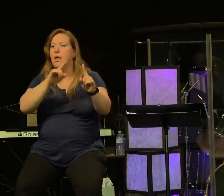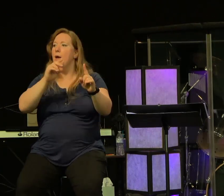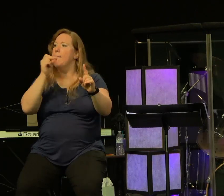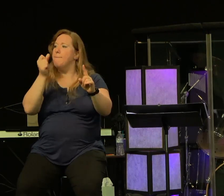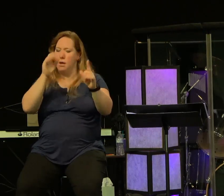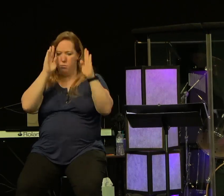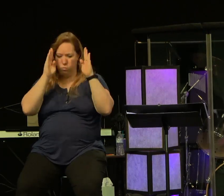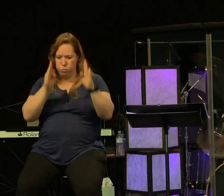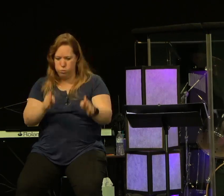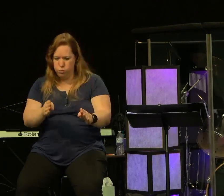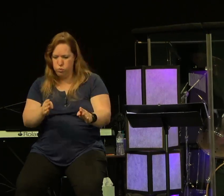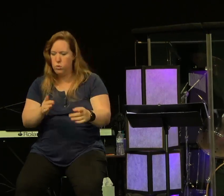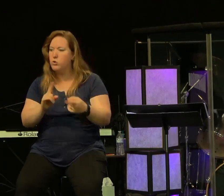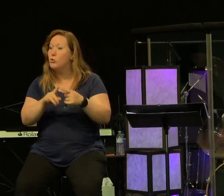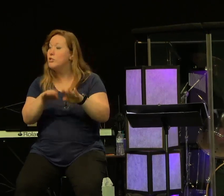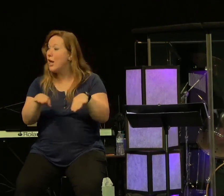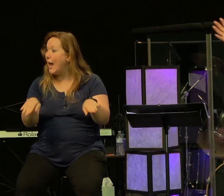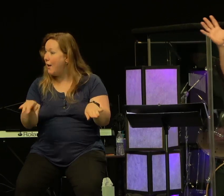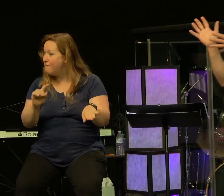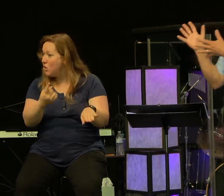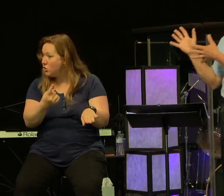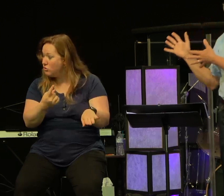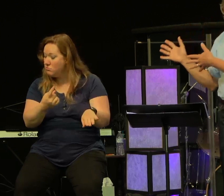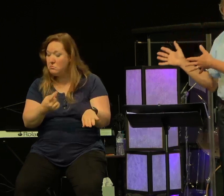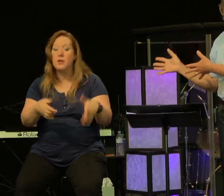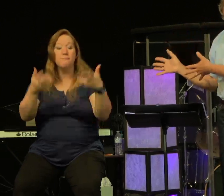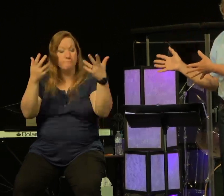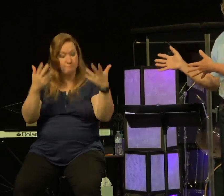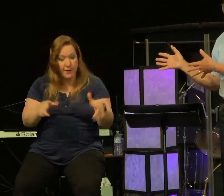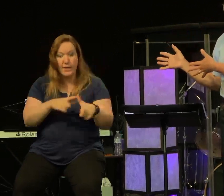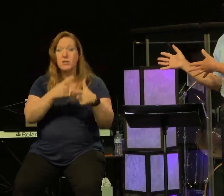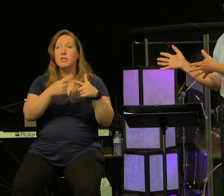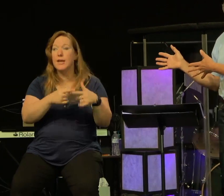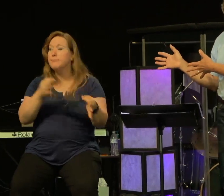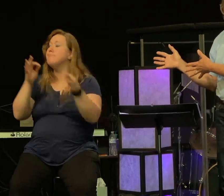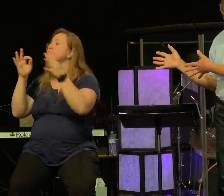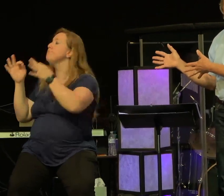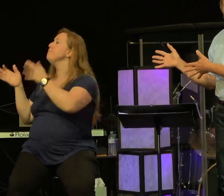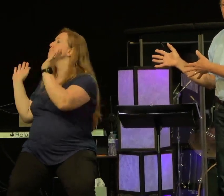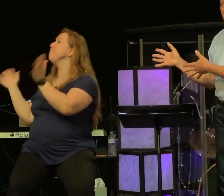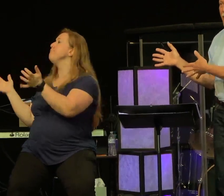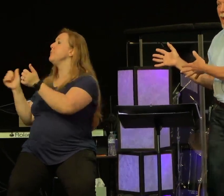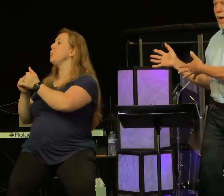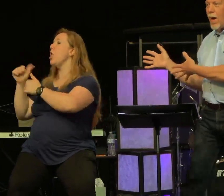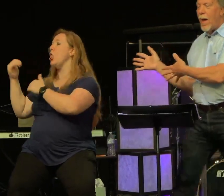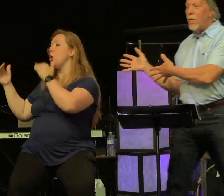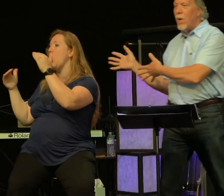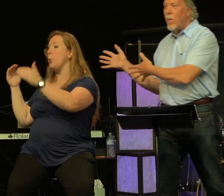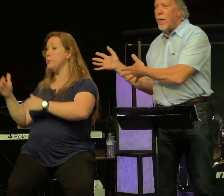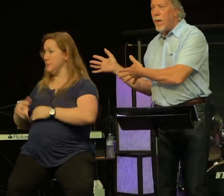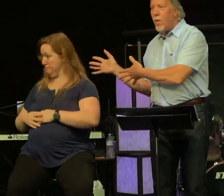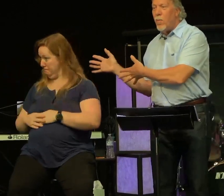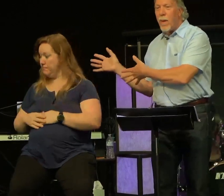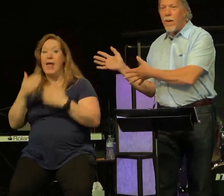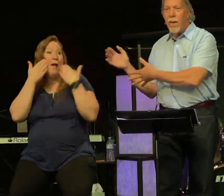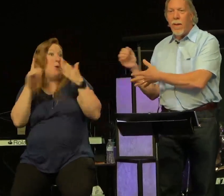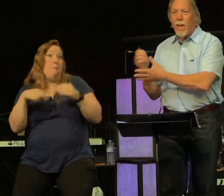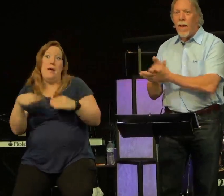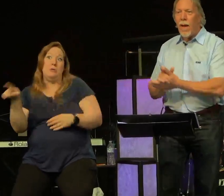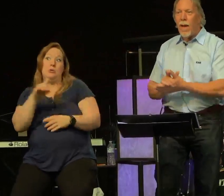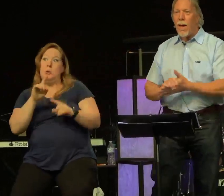give that child their undivided attention, and then they would go back to the adult conversation. Now, I don't know about you,